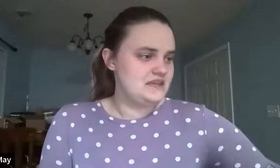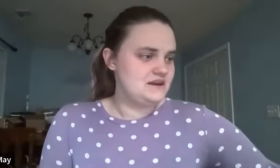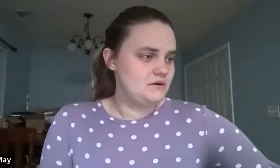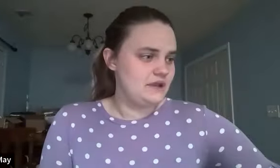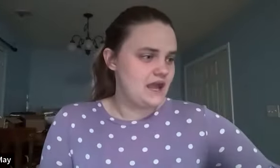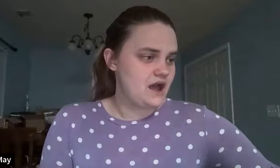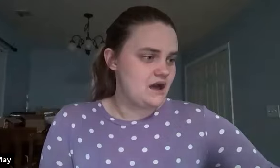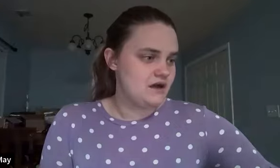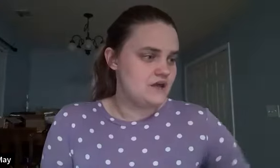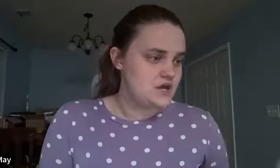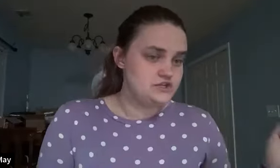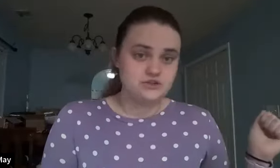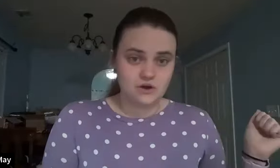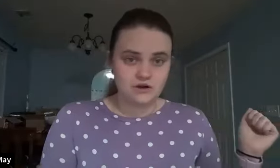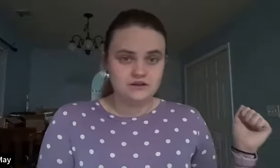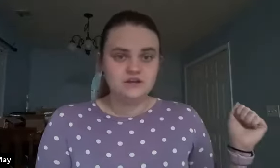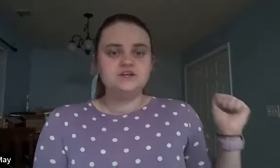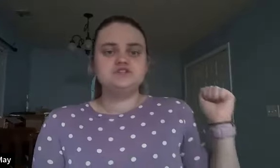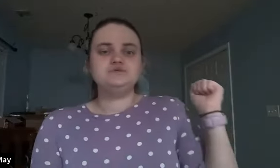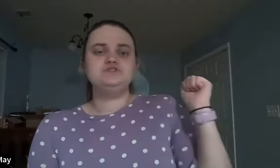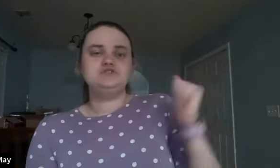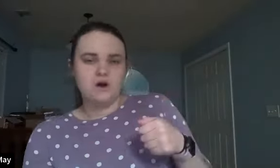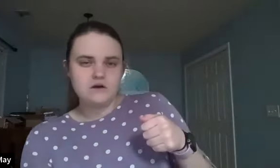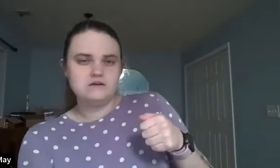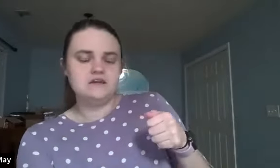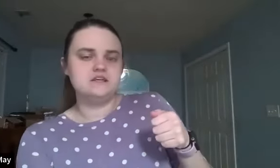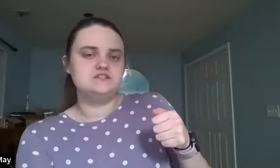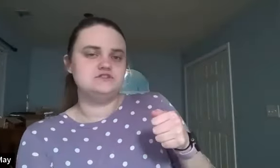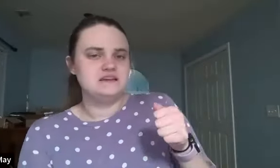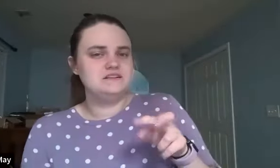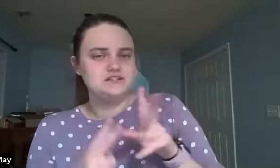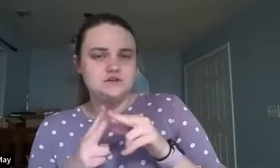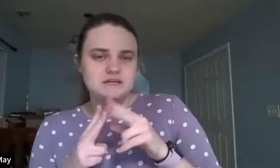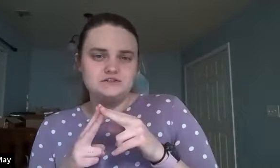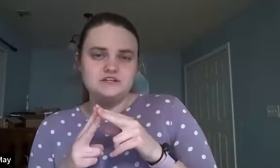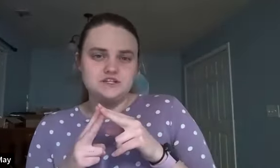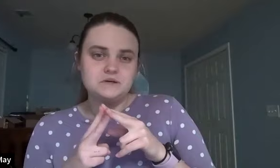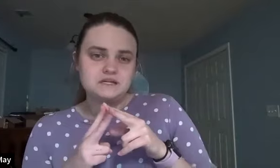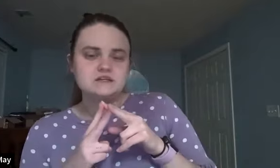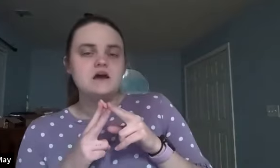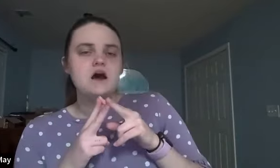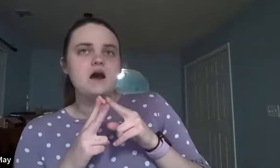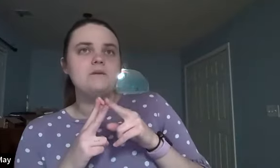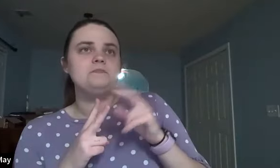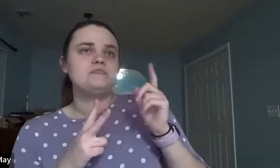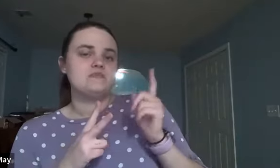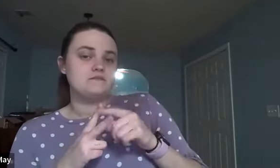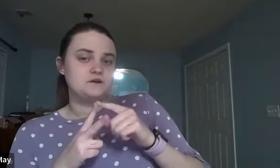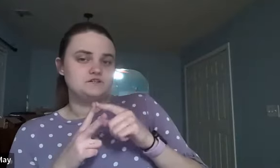Then we have dog. So dog is, there's technically 2 ways you can do it. The first